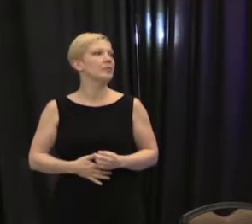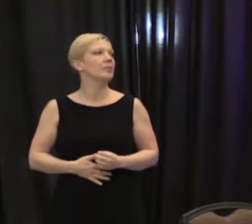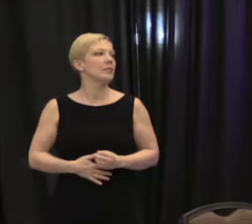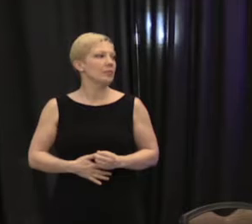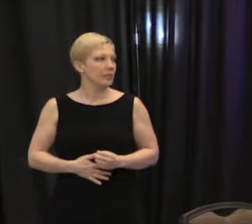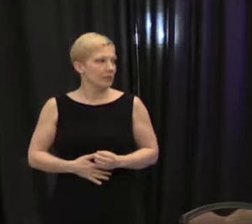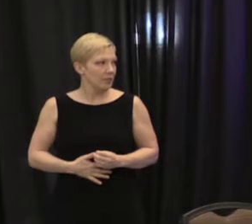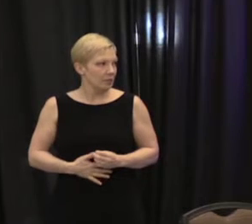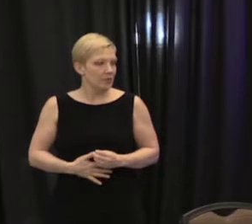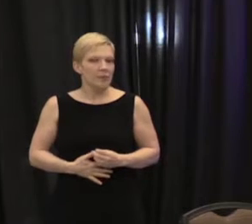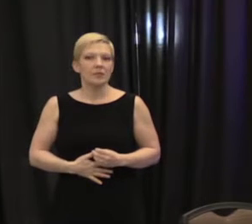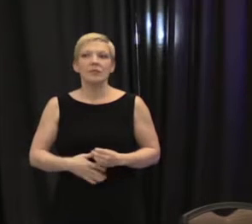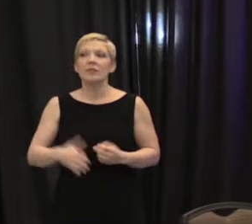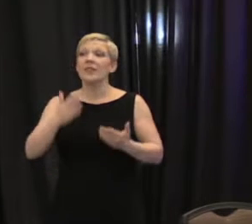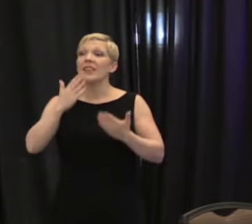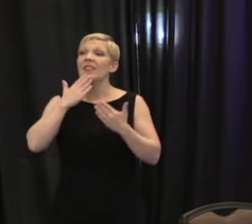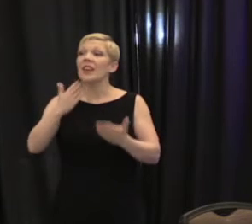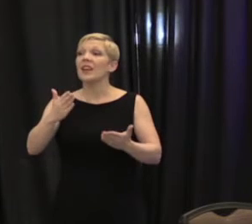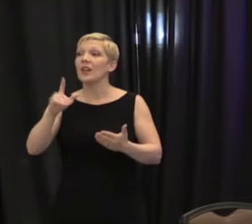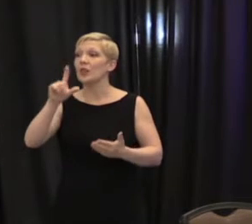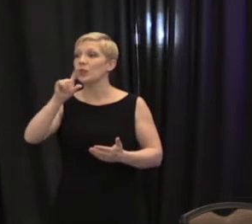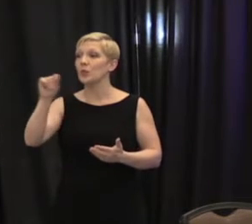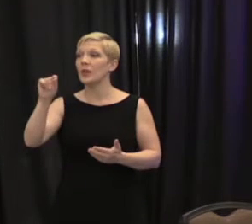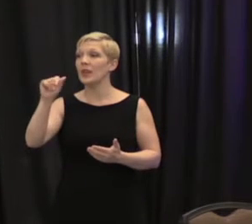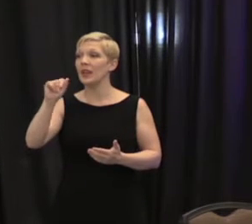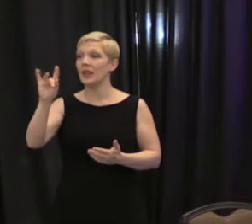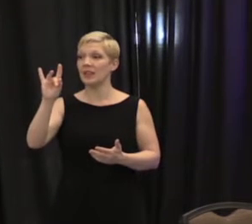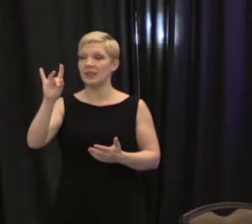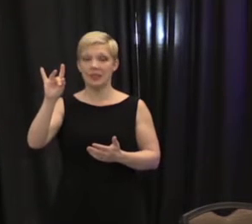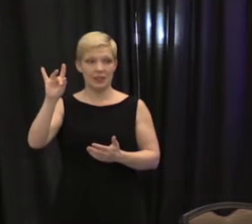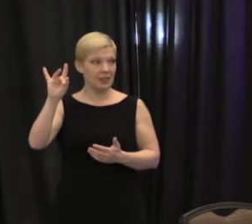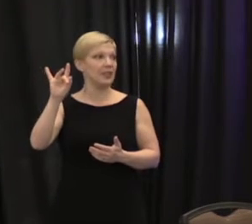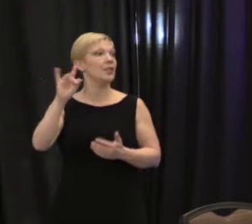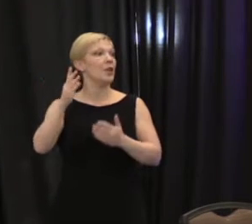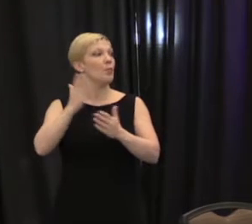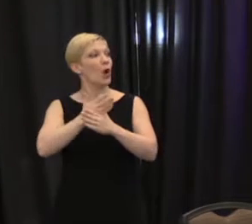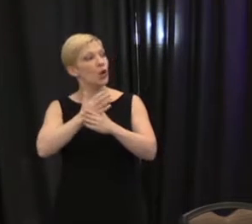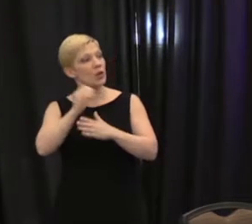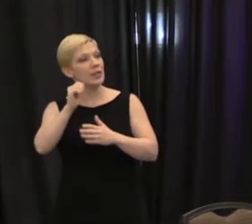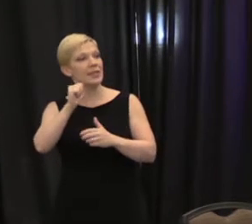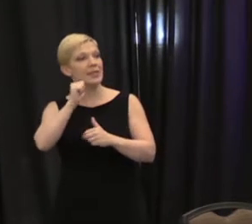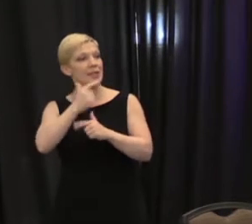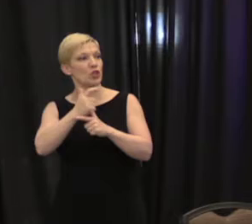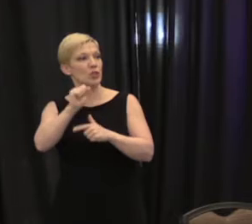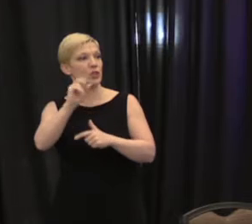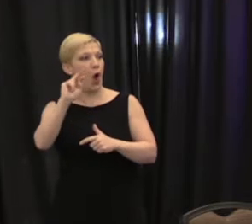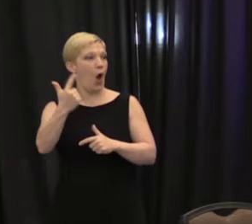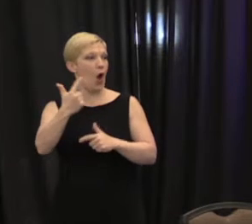I want to thank our 2018 partner, Sister Song.